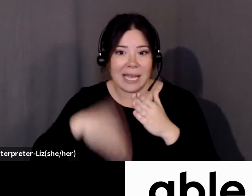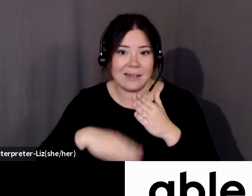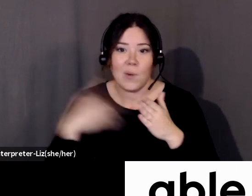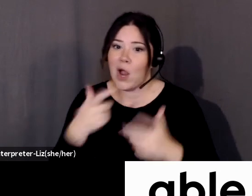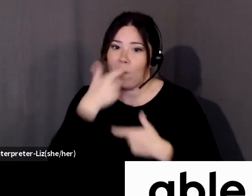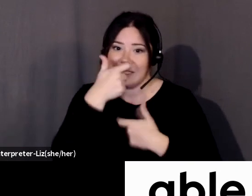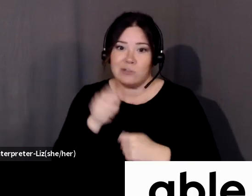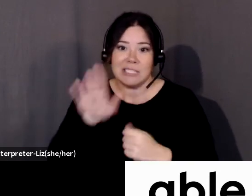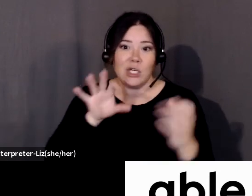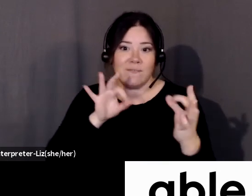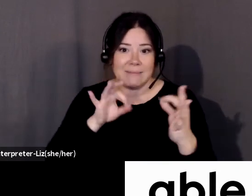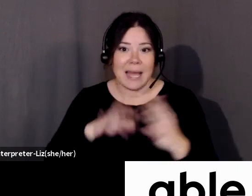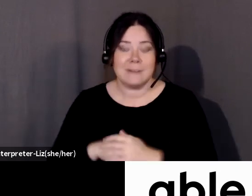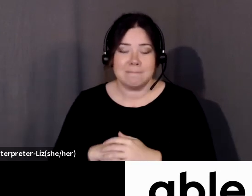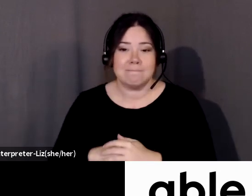in your feedback.